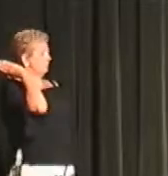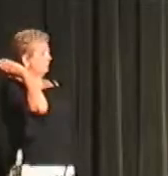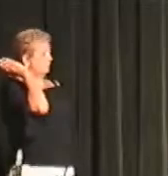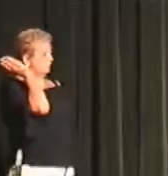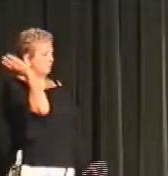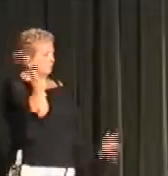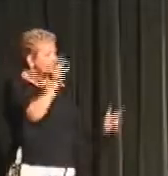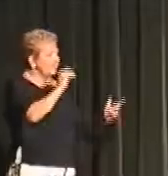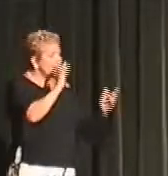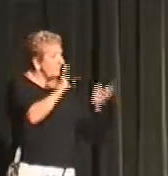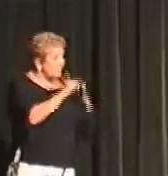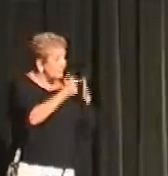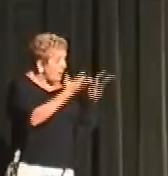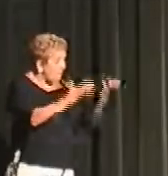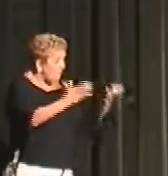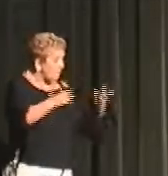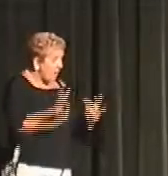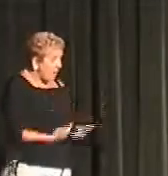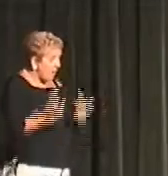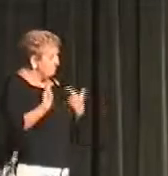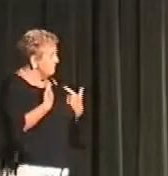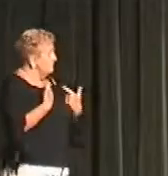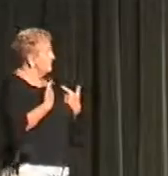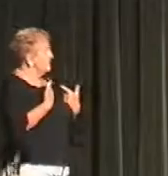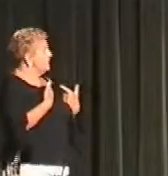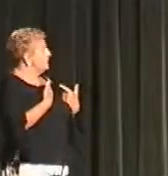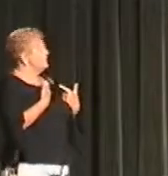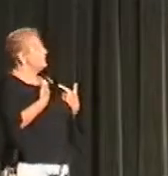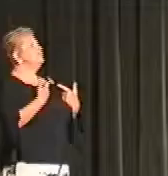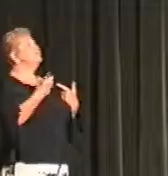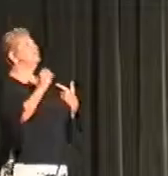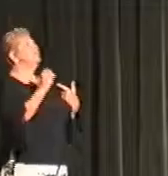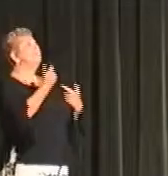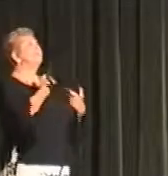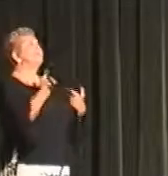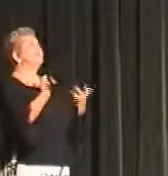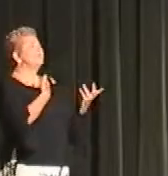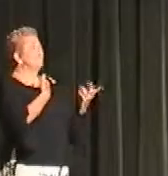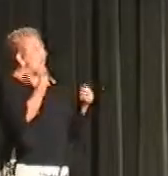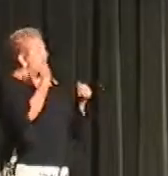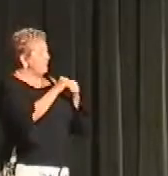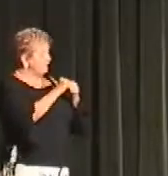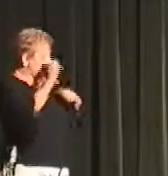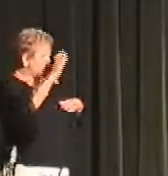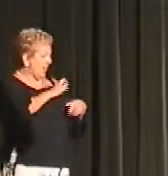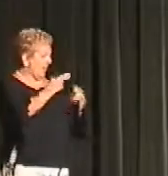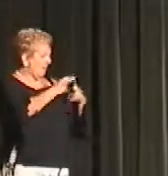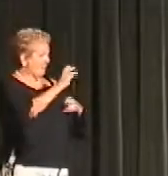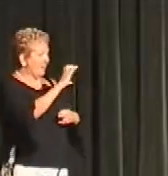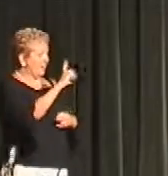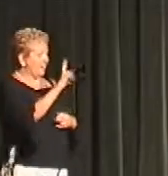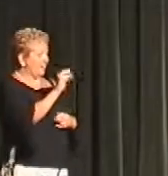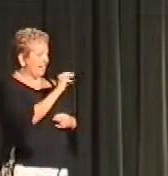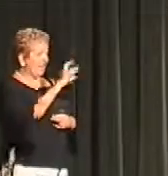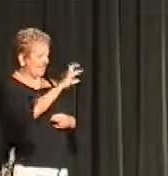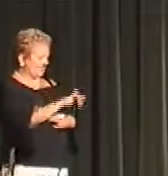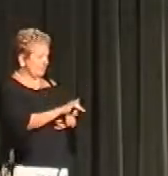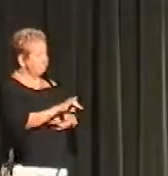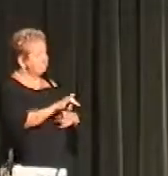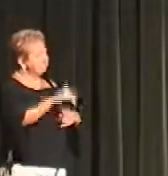I wanted. You know, that's how I wanted to live my life. But I'm one of those people that Clancy, I've heard share about, seem to have been born without any insulation